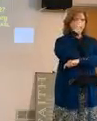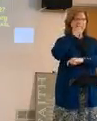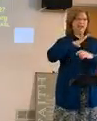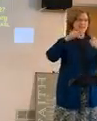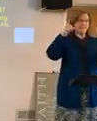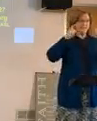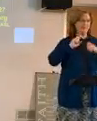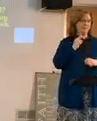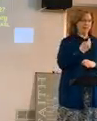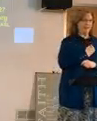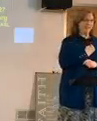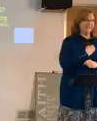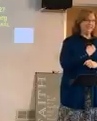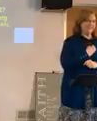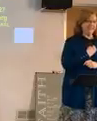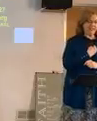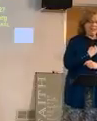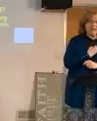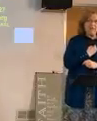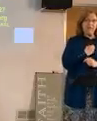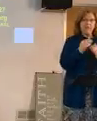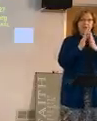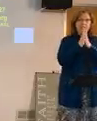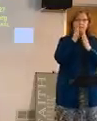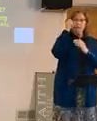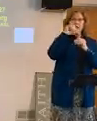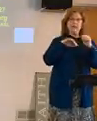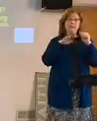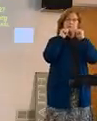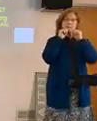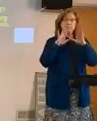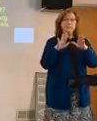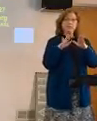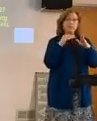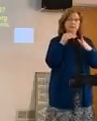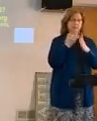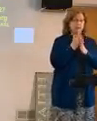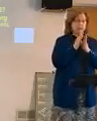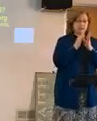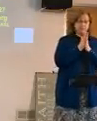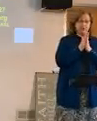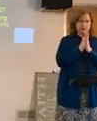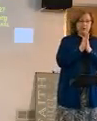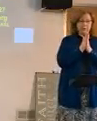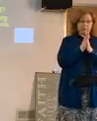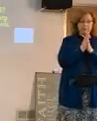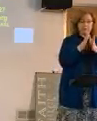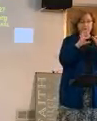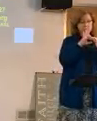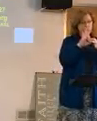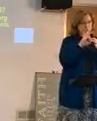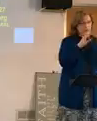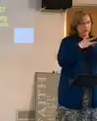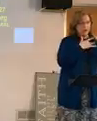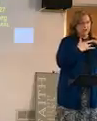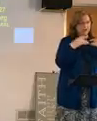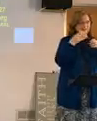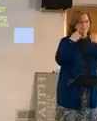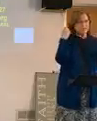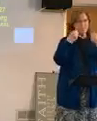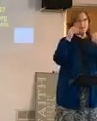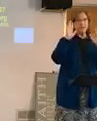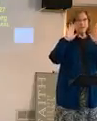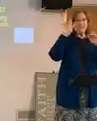us. Let's ask God's blessing in a prayer. Let's join our hearts together and celebrate his